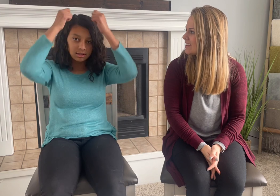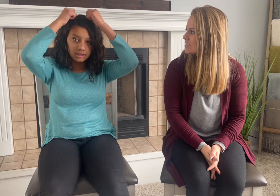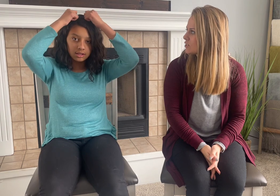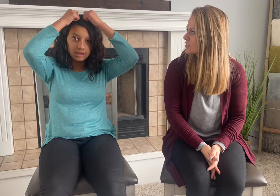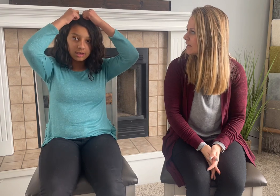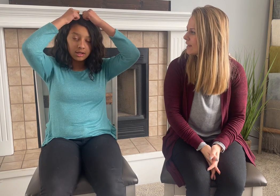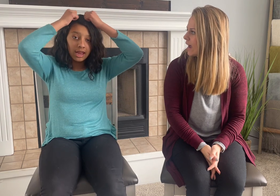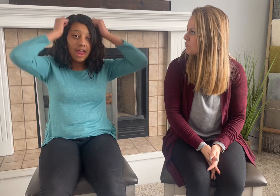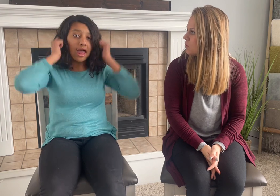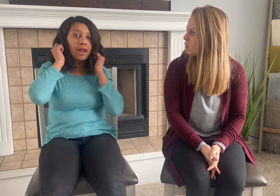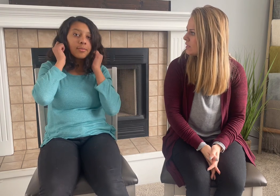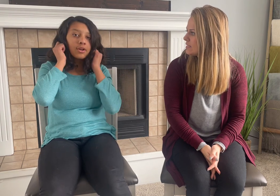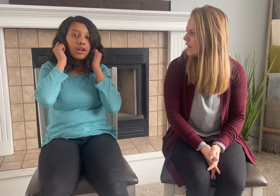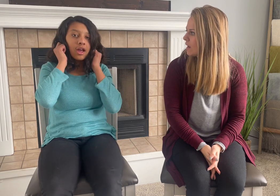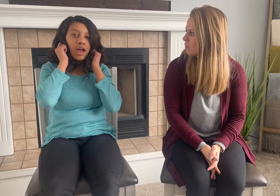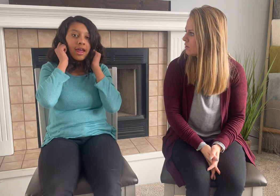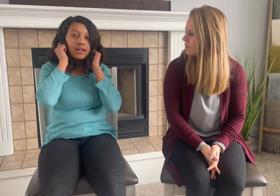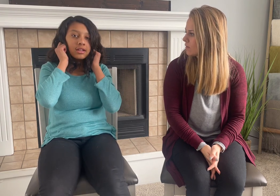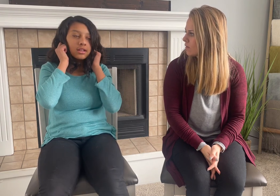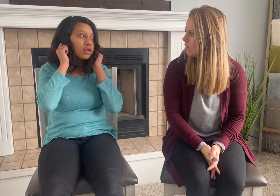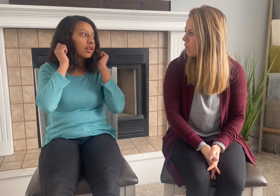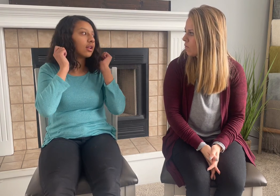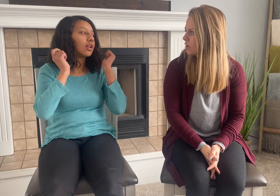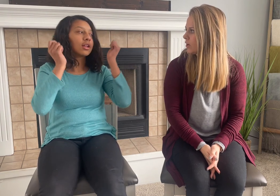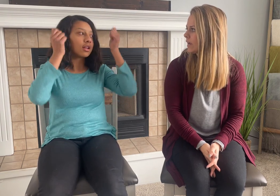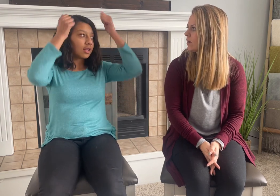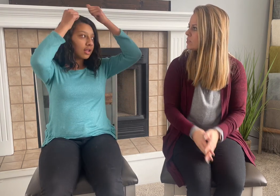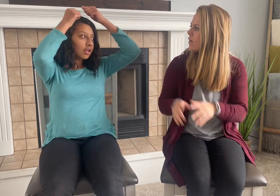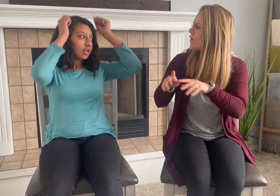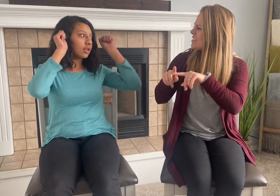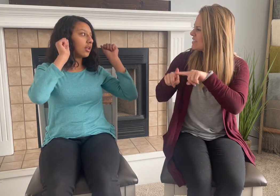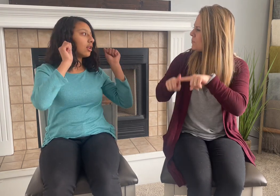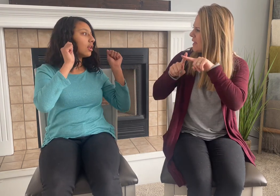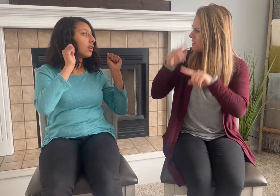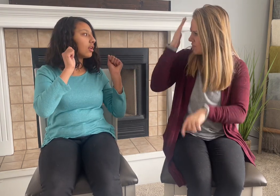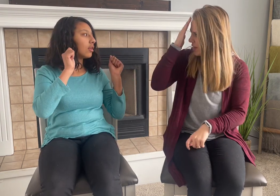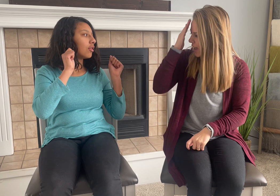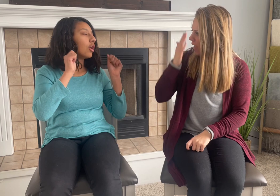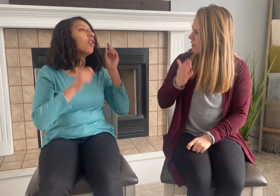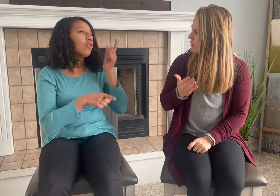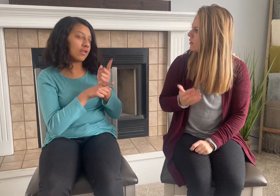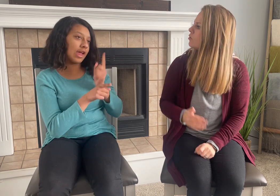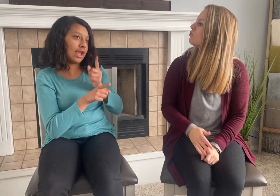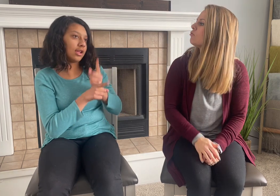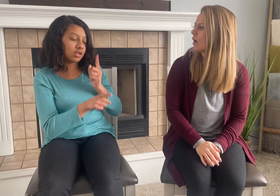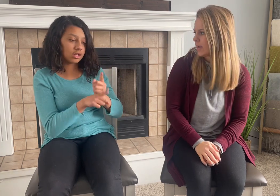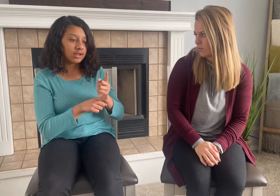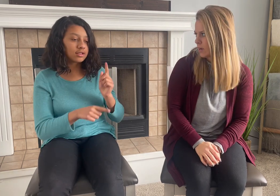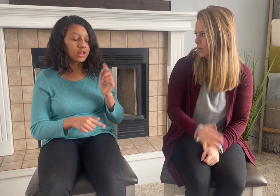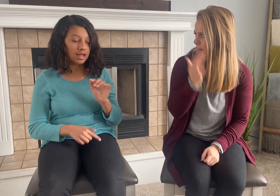So you're just going to kind of pull it down over your ears. It depends on the hat. Right, right, right.